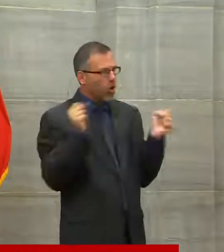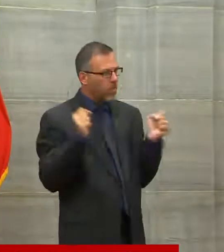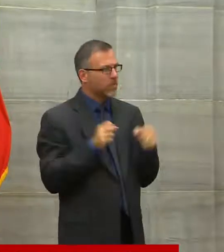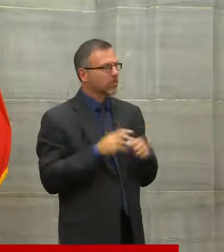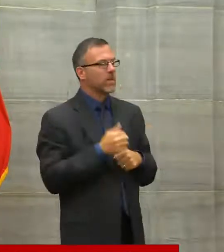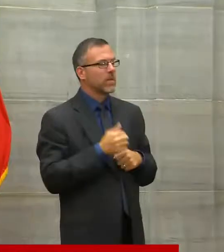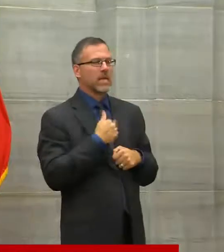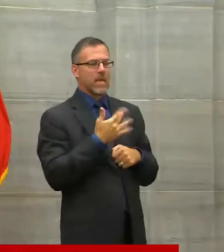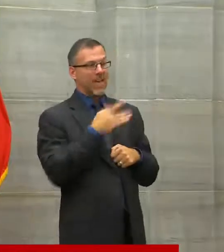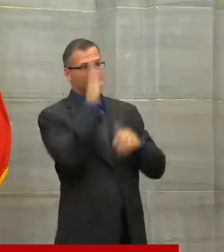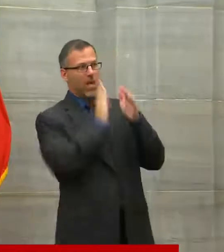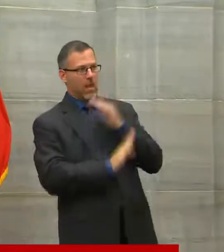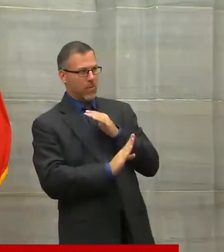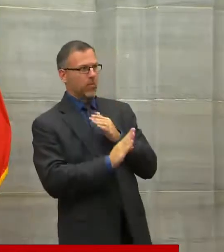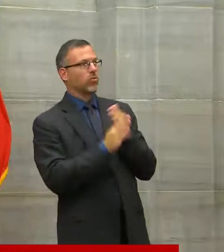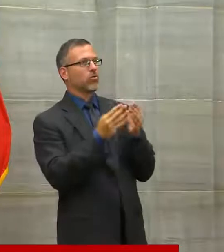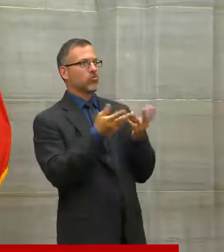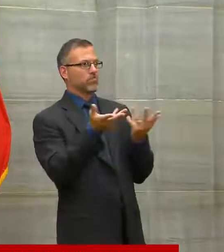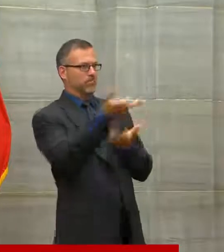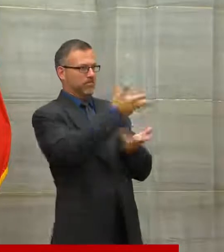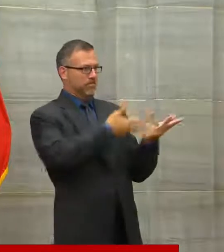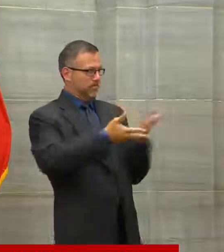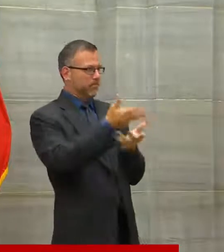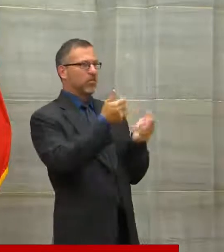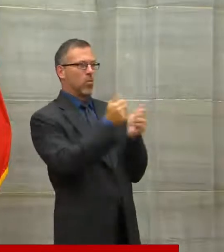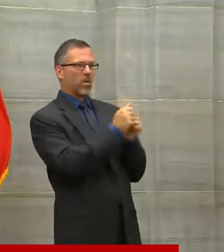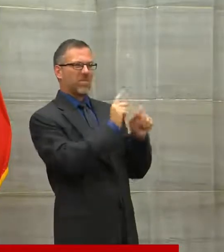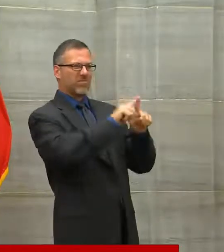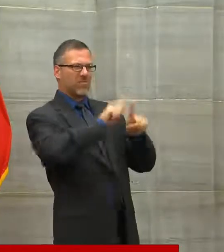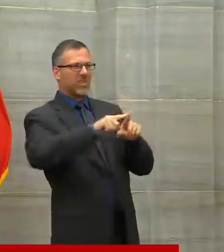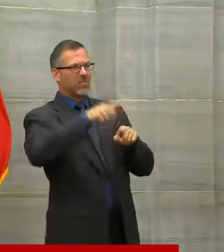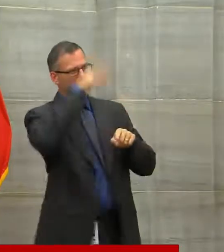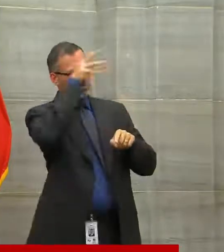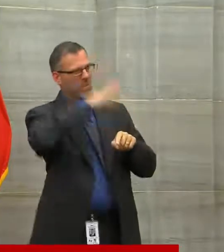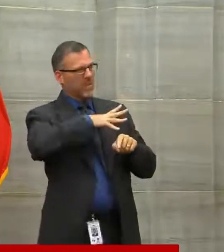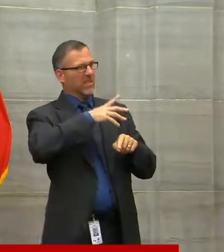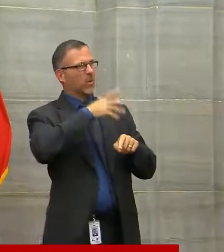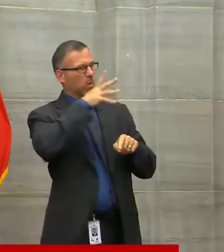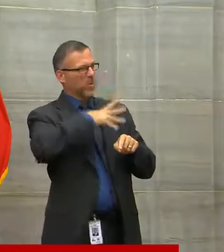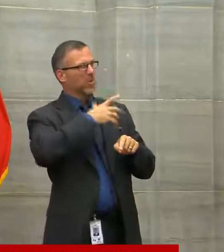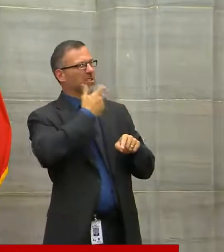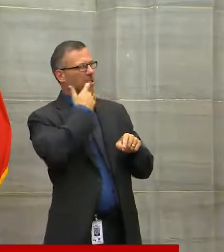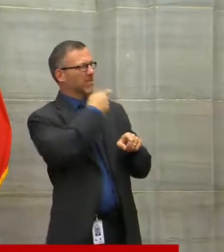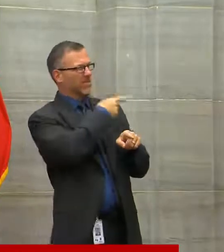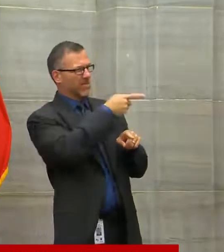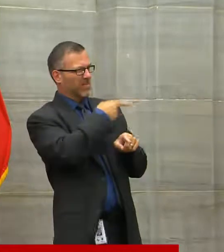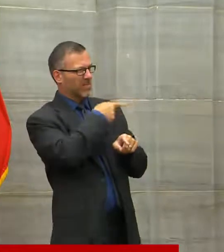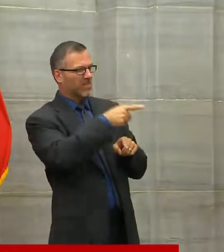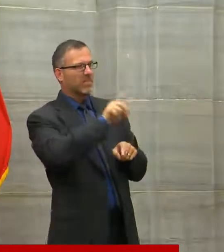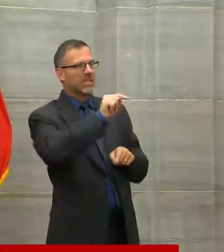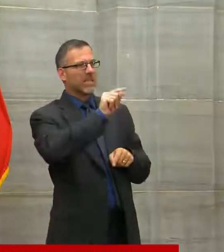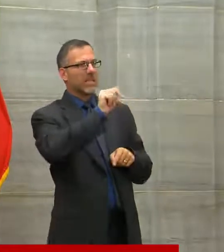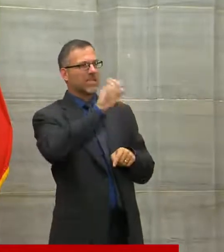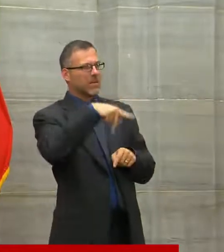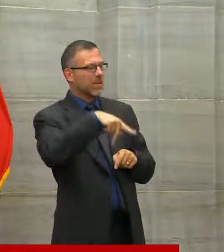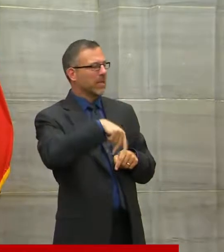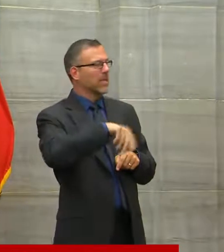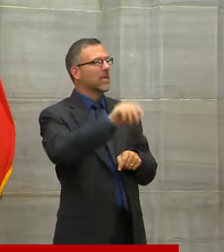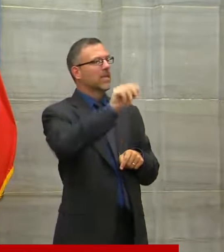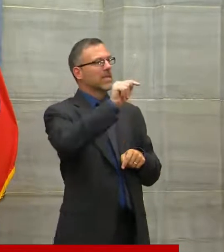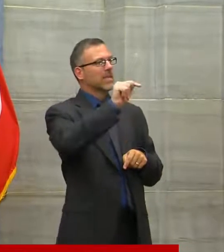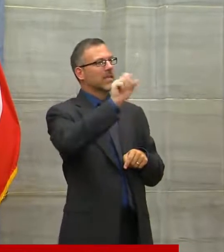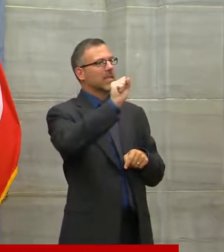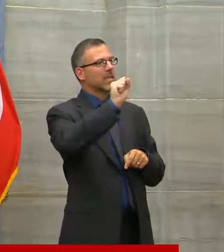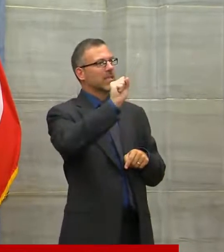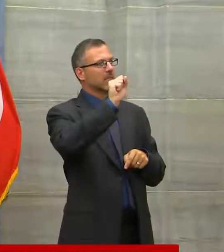from local and state law enforcement, which includes the representatives that you've heard from the TACP, the Tennessee Sheriff's